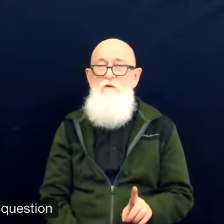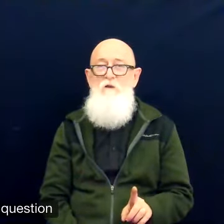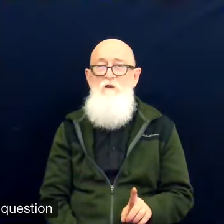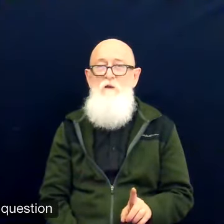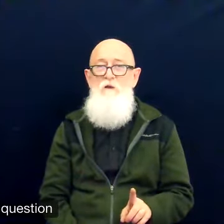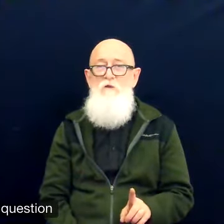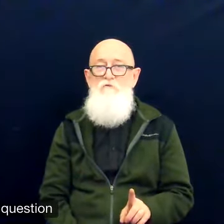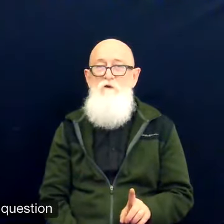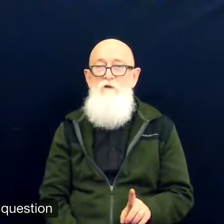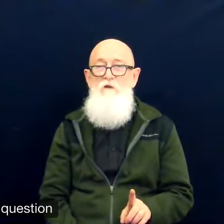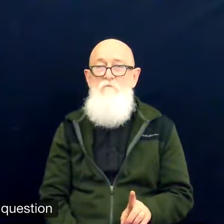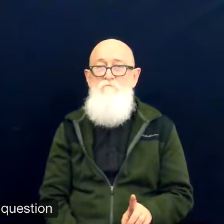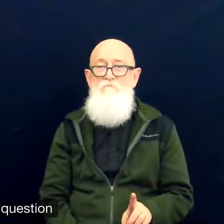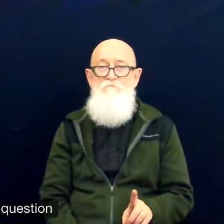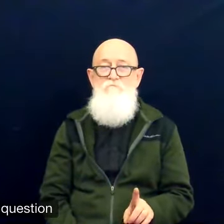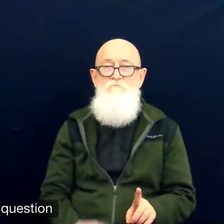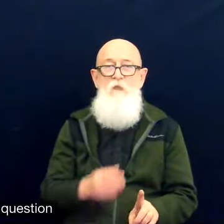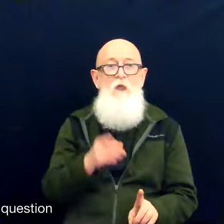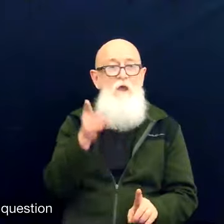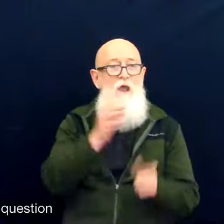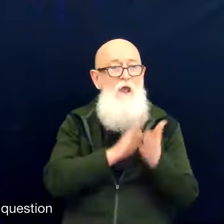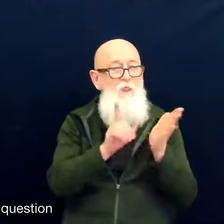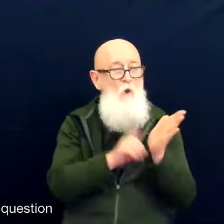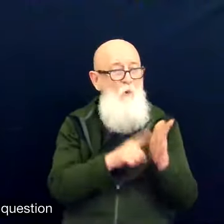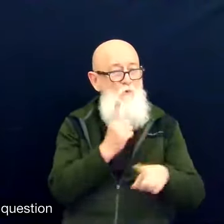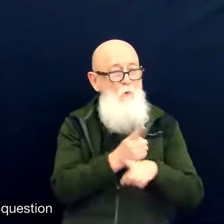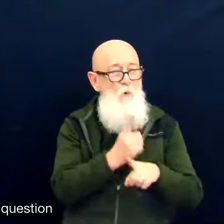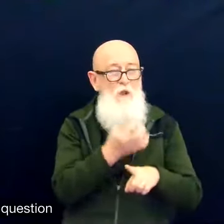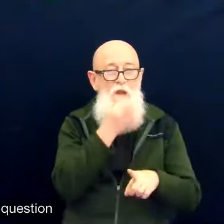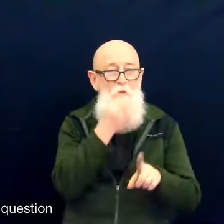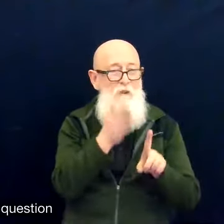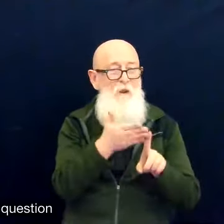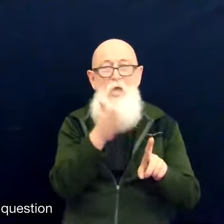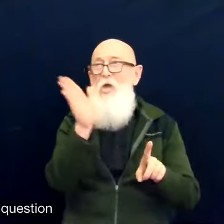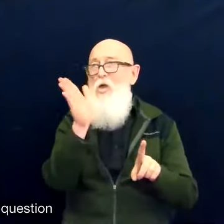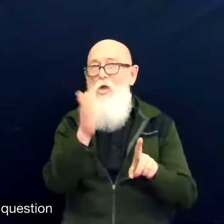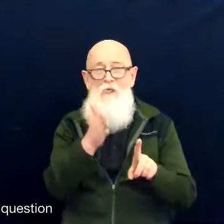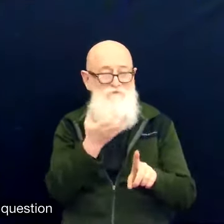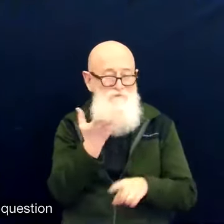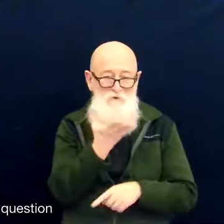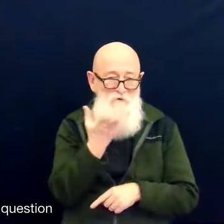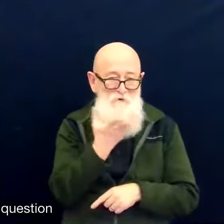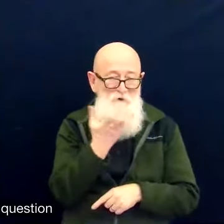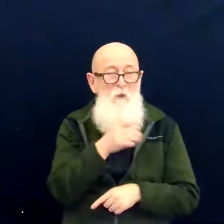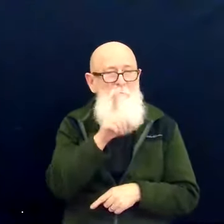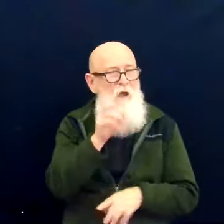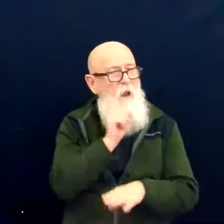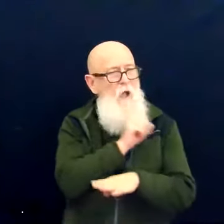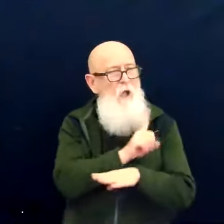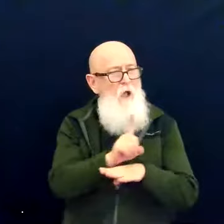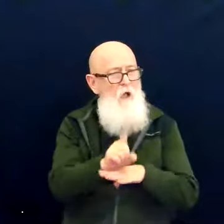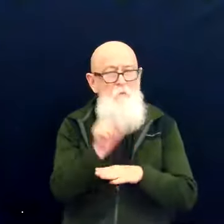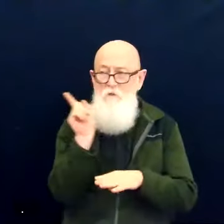something. Sorry. Sorry, I'm talking a bit off topic at the moment. Sorry. Last week you sent